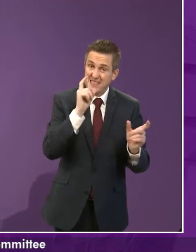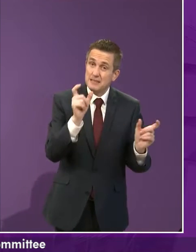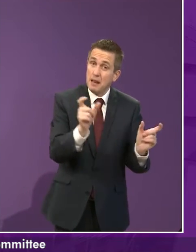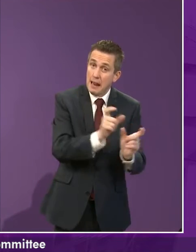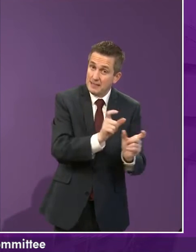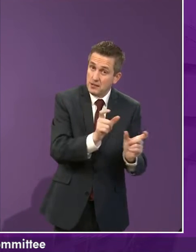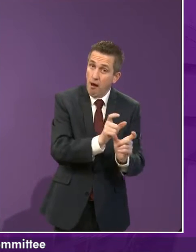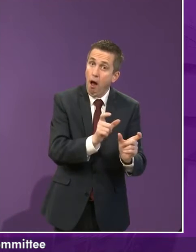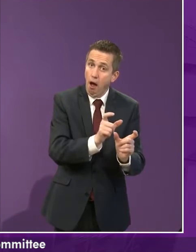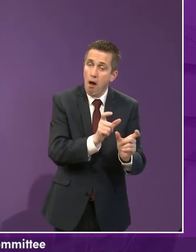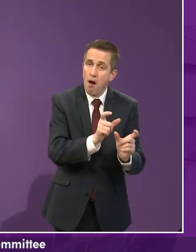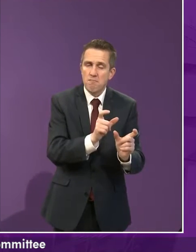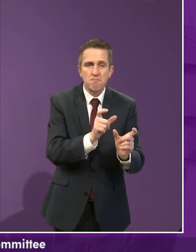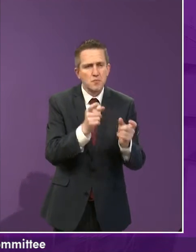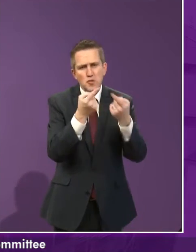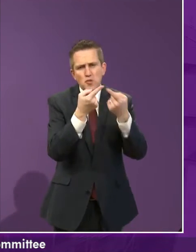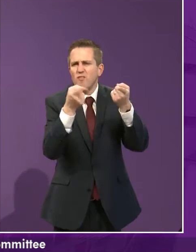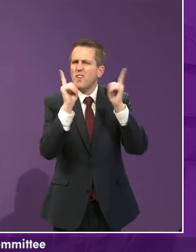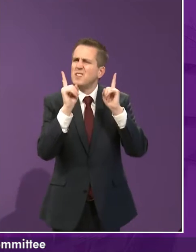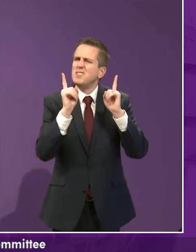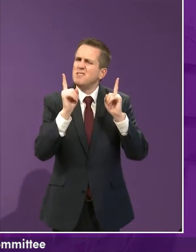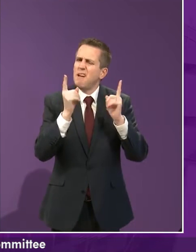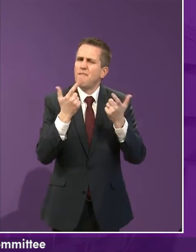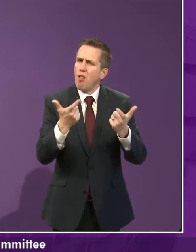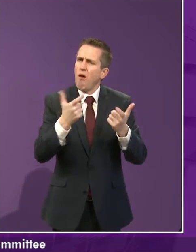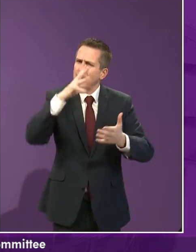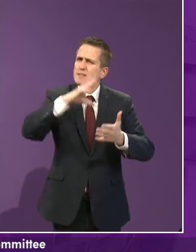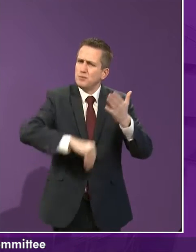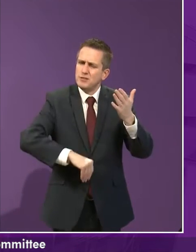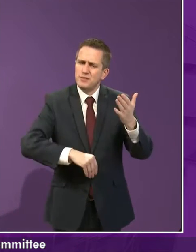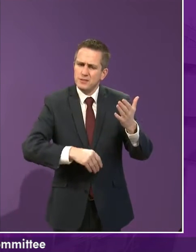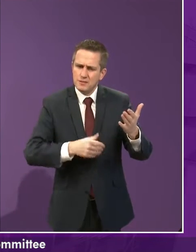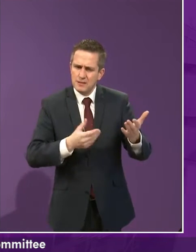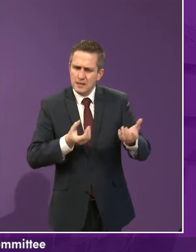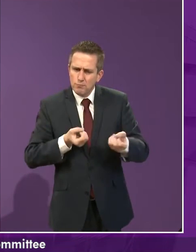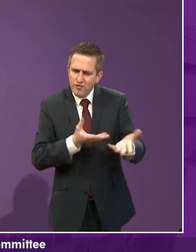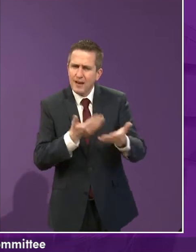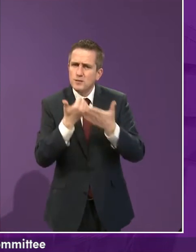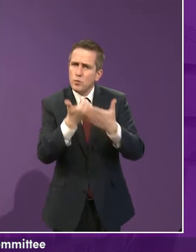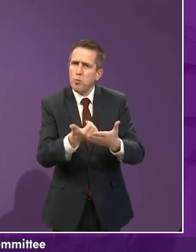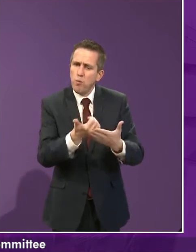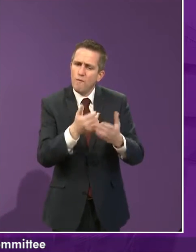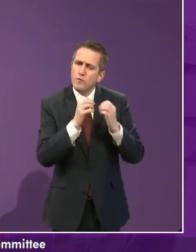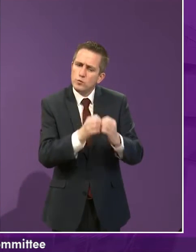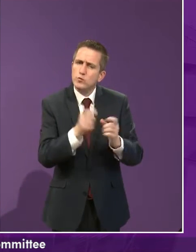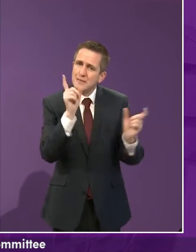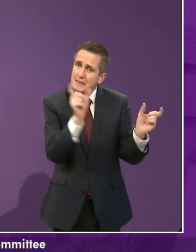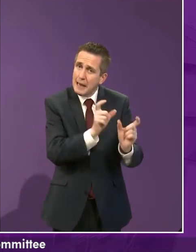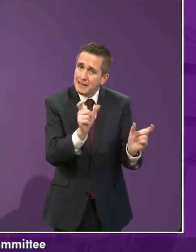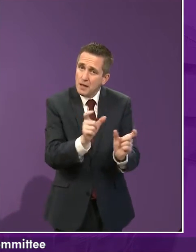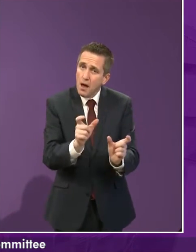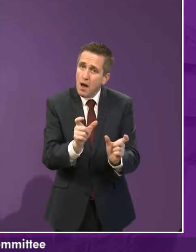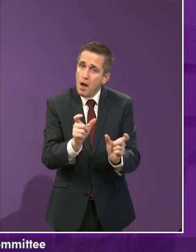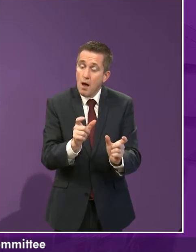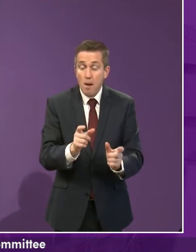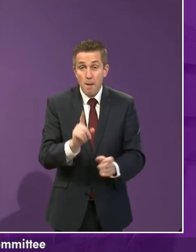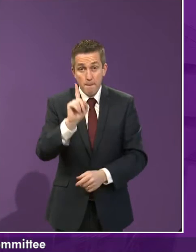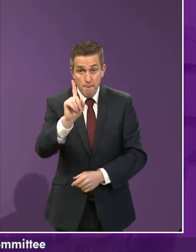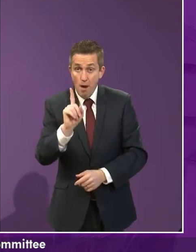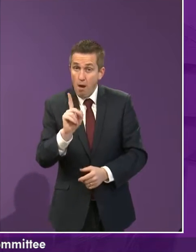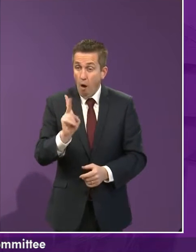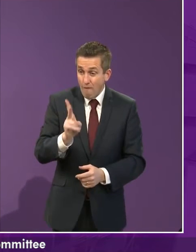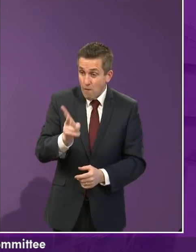that universities are fairly adept at being able to accommodate, are not being disclosed at